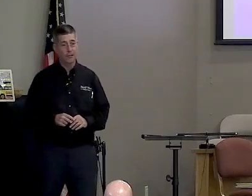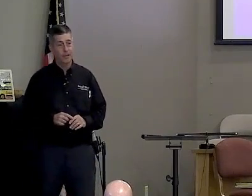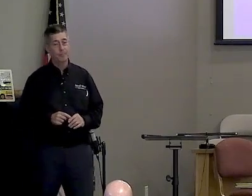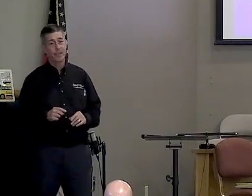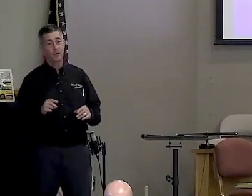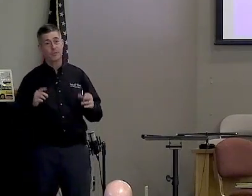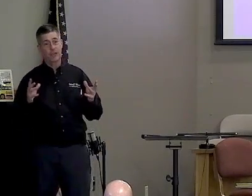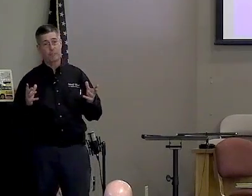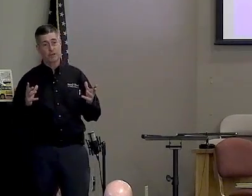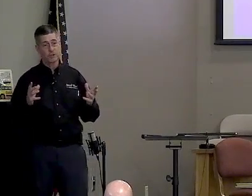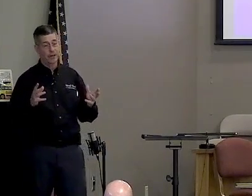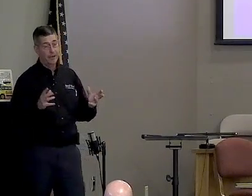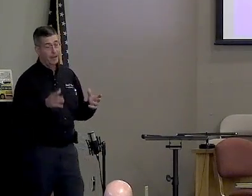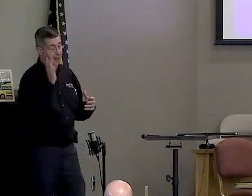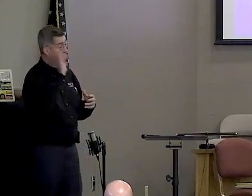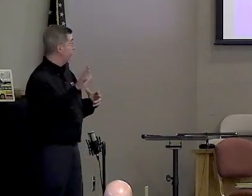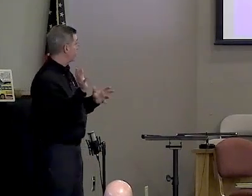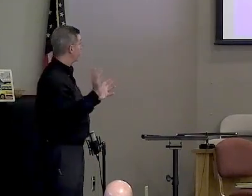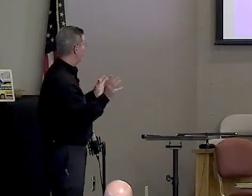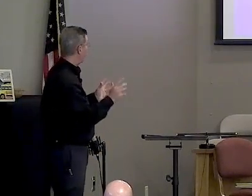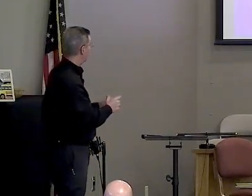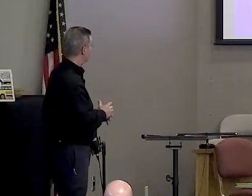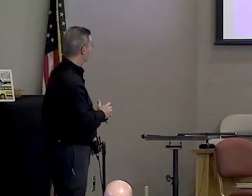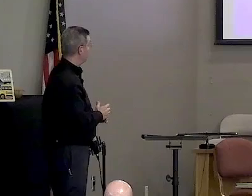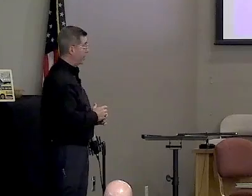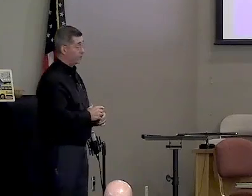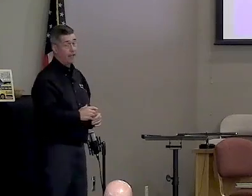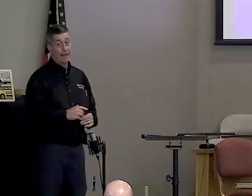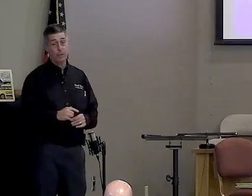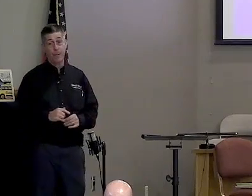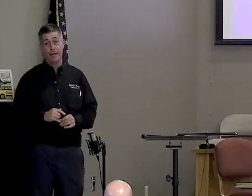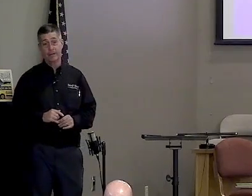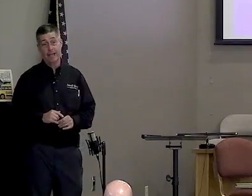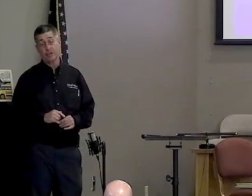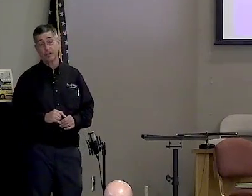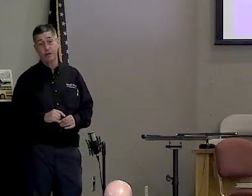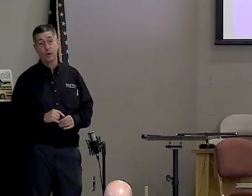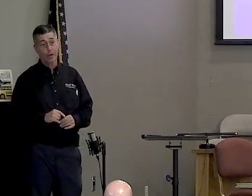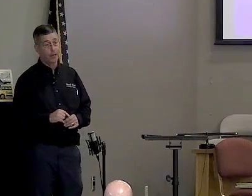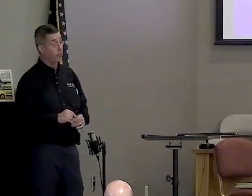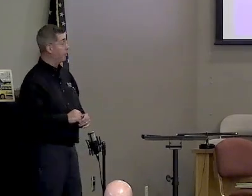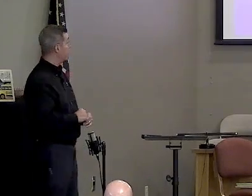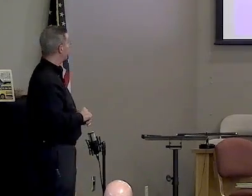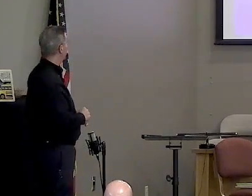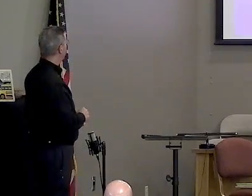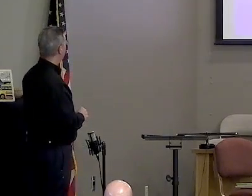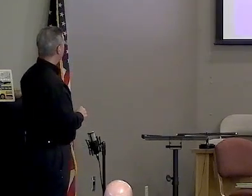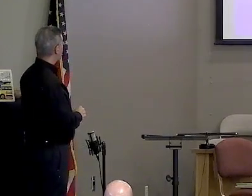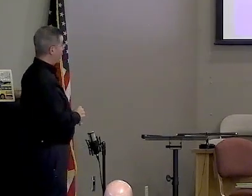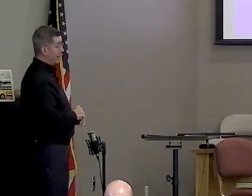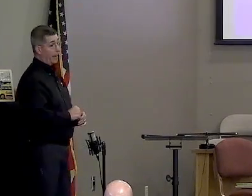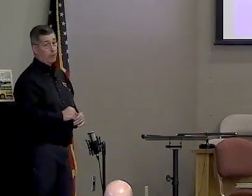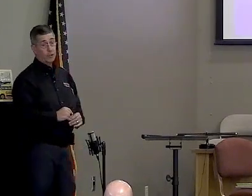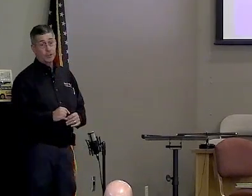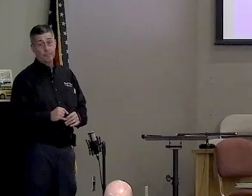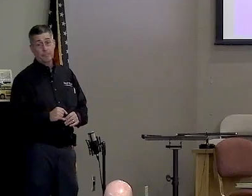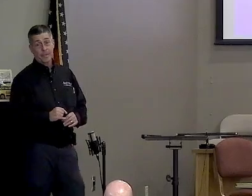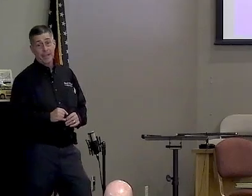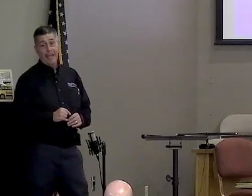with deaf ministry. I just threw down things that came to mind actually very quickly with this. Sign language. How